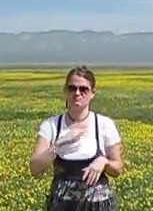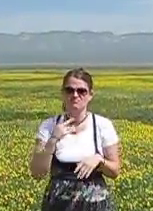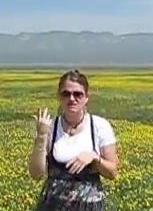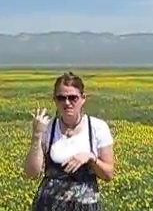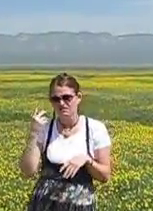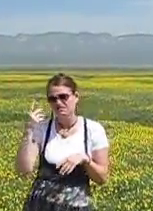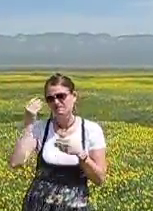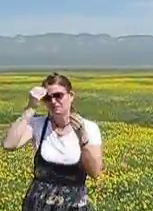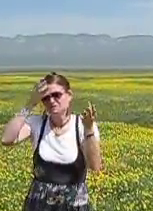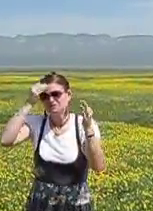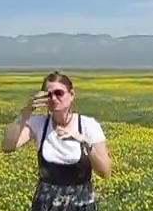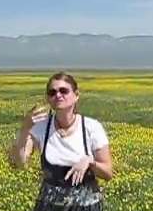Do you want to Lotboid? Do you Island?